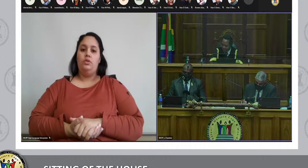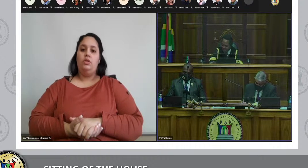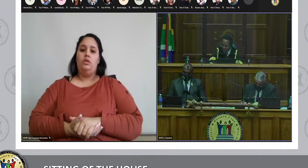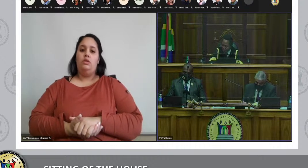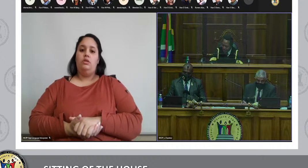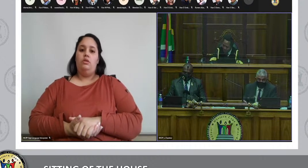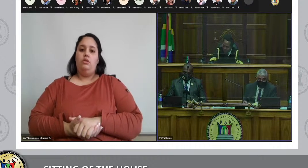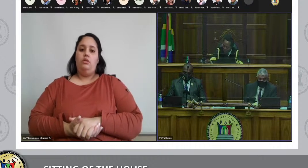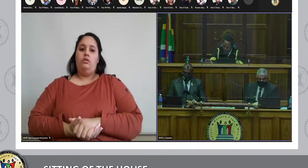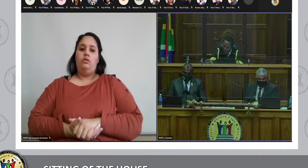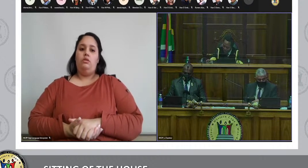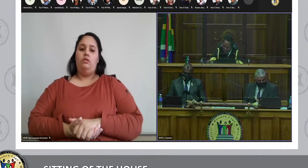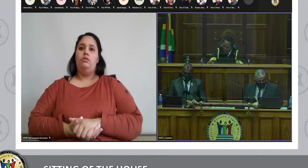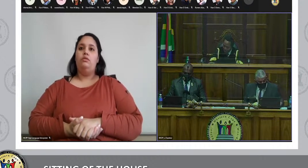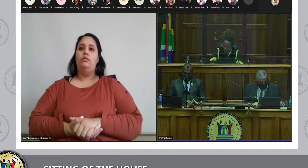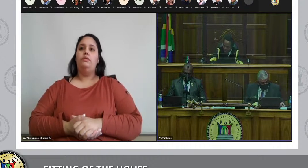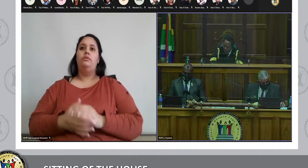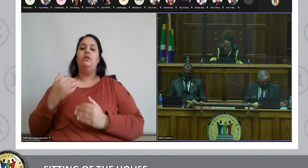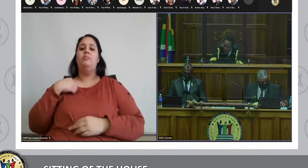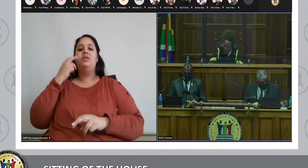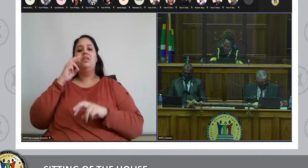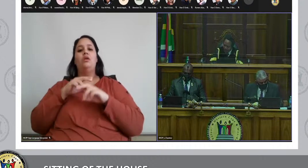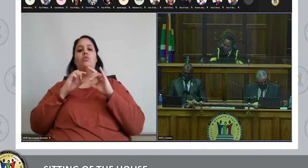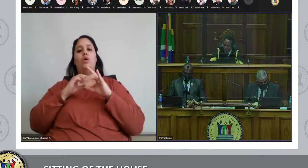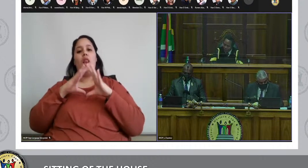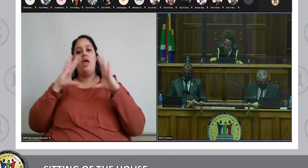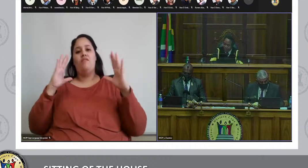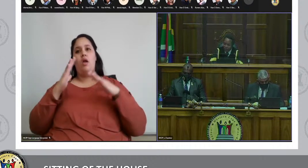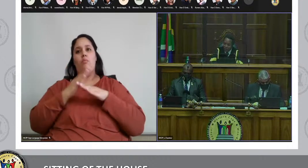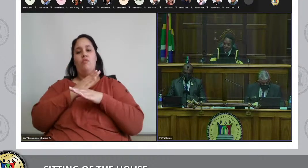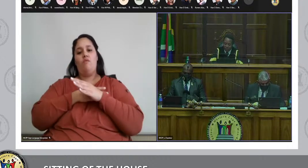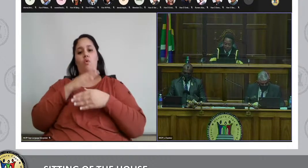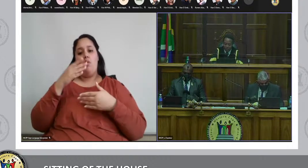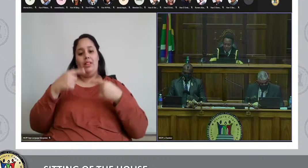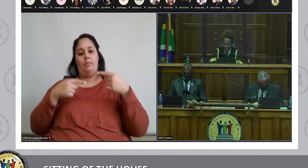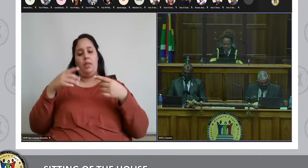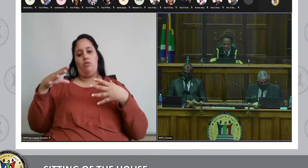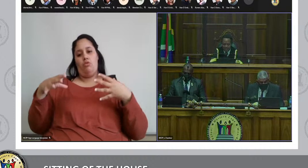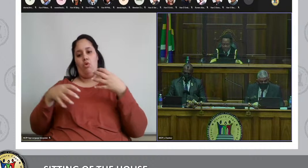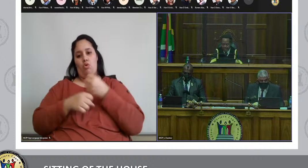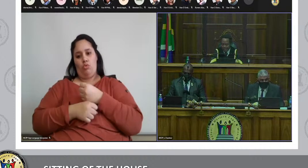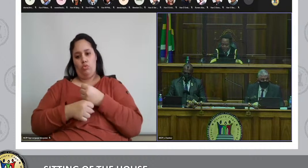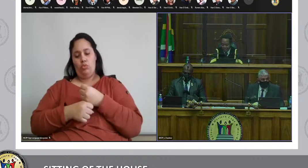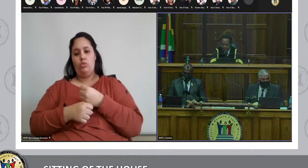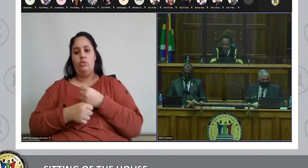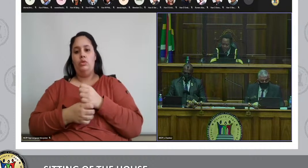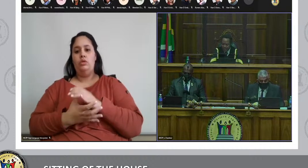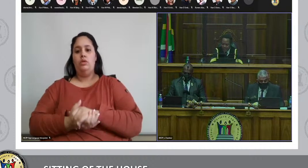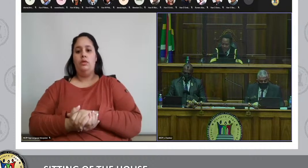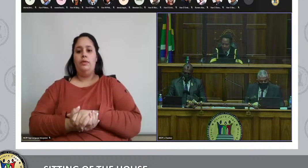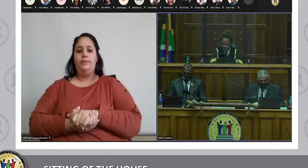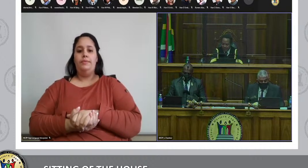just clarify something before we conclude with the debate for the honourable members' attention?